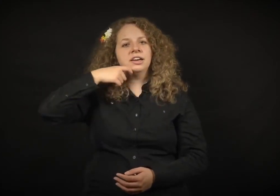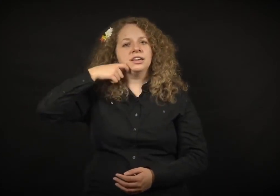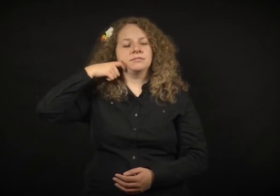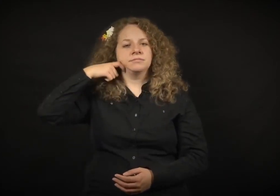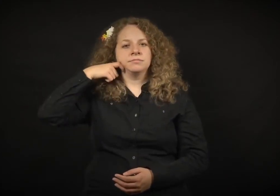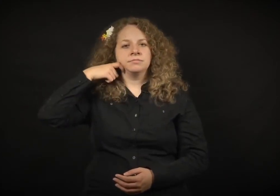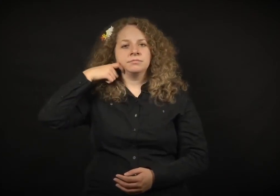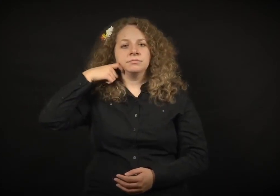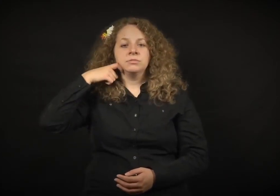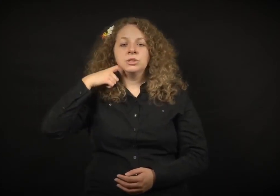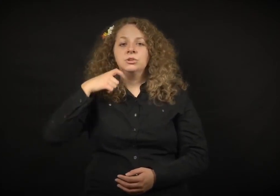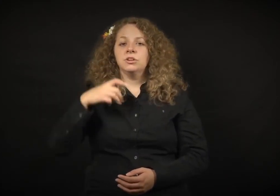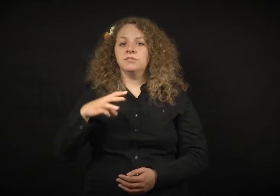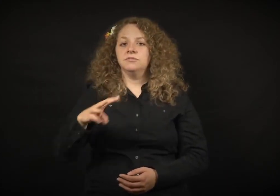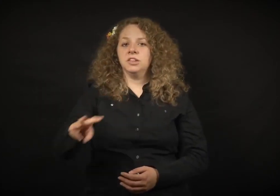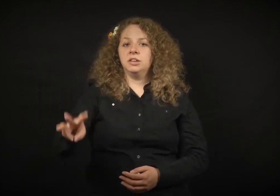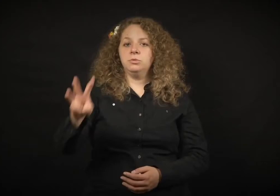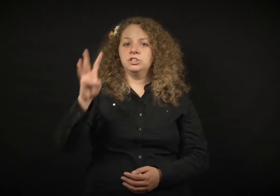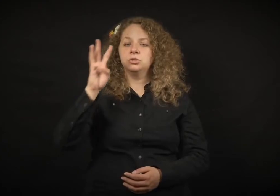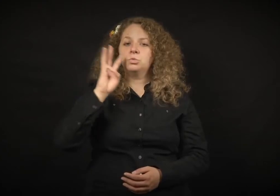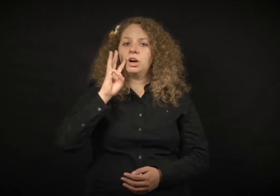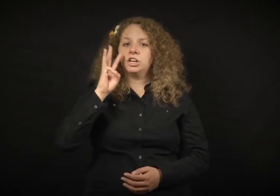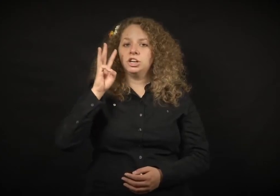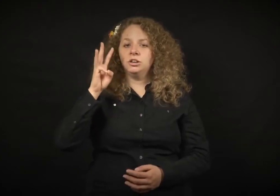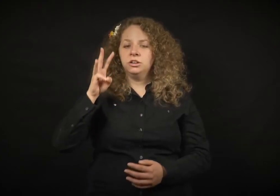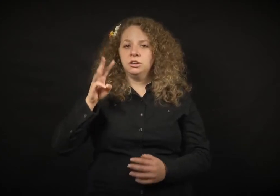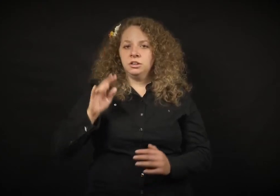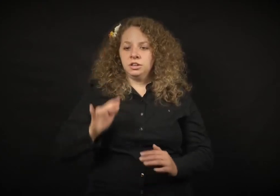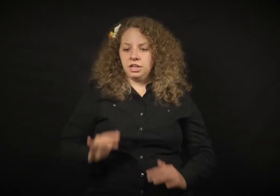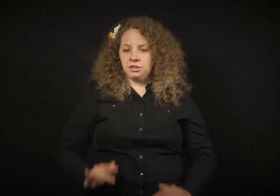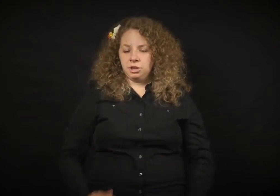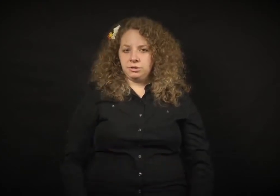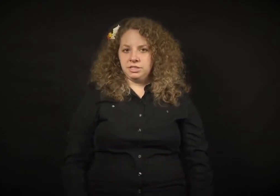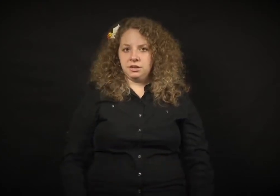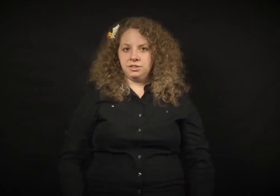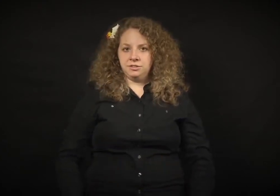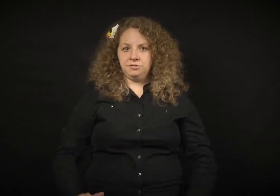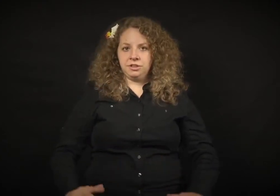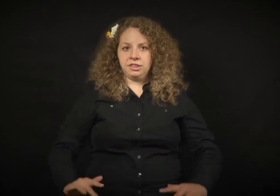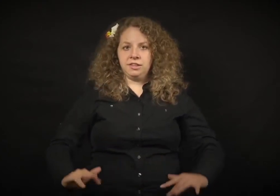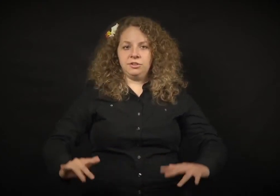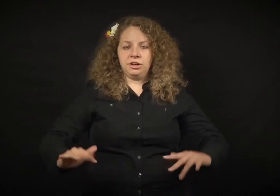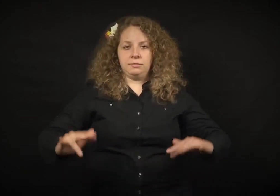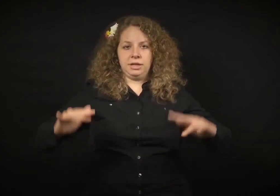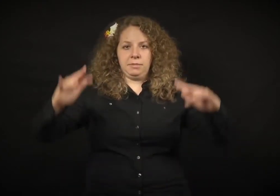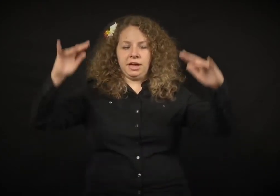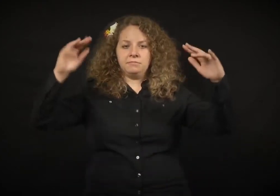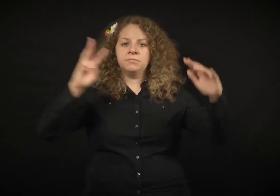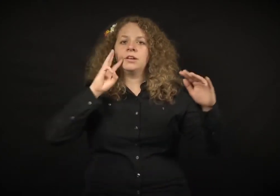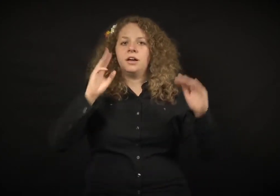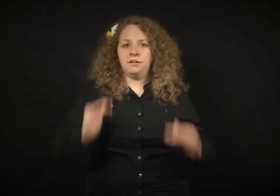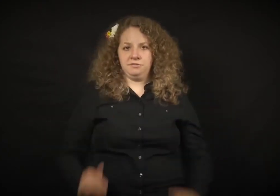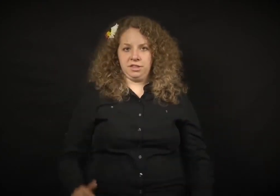dry. You have flood, which is water, and then going down and the flood level coming up high. A